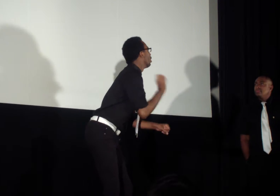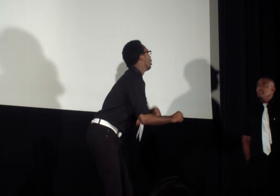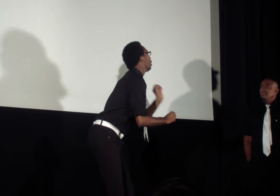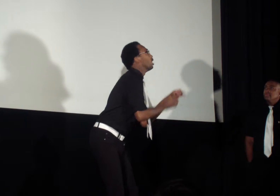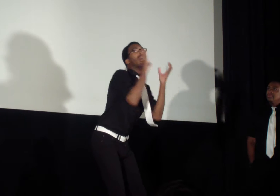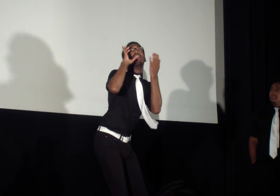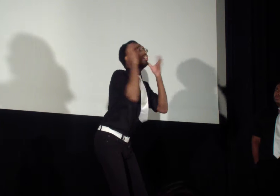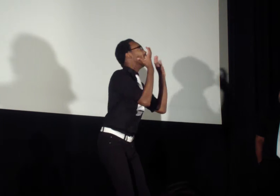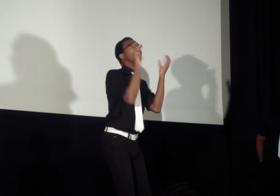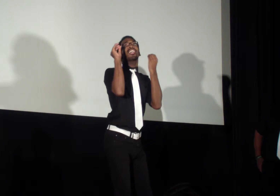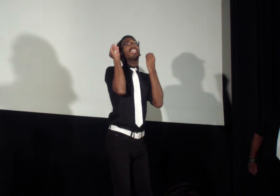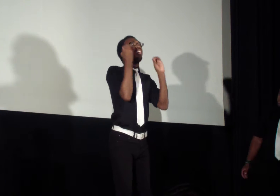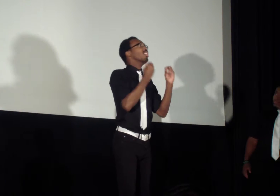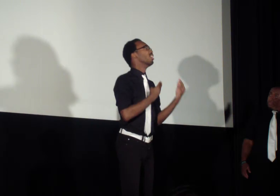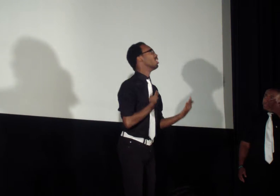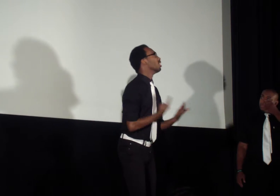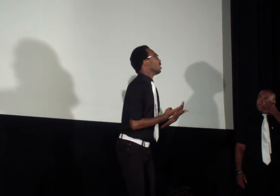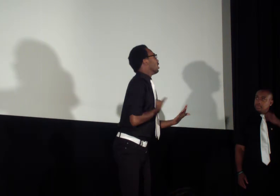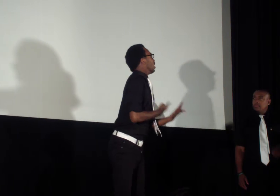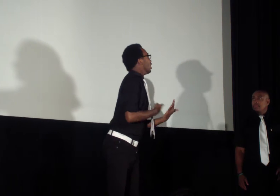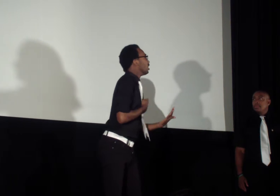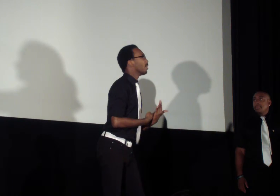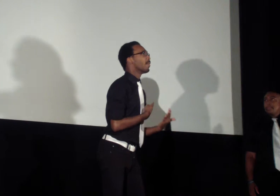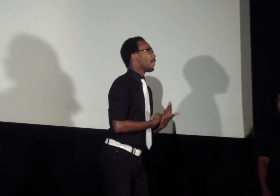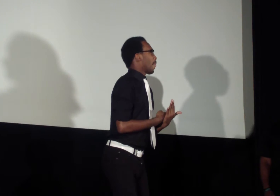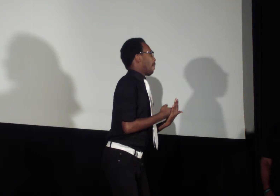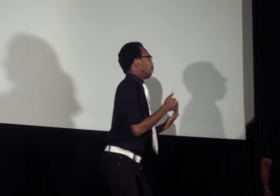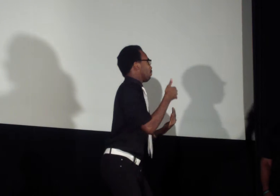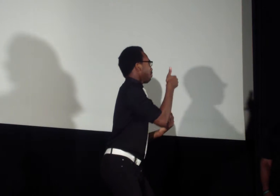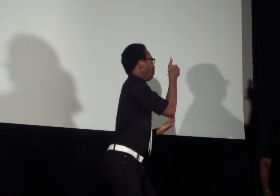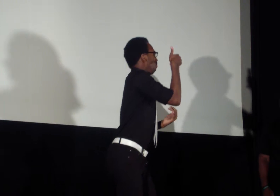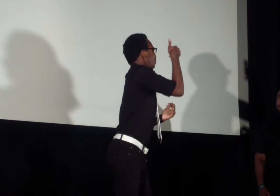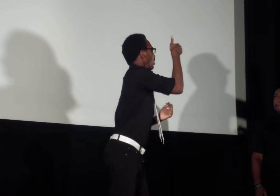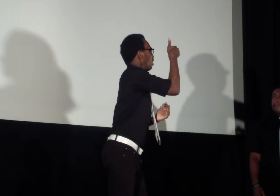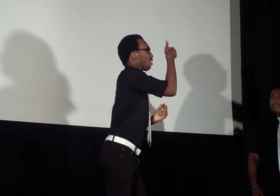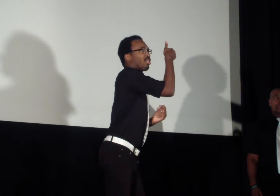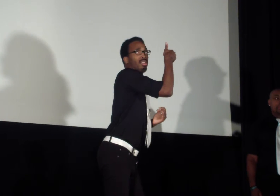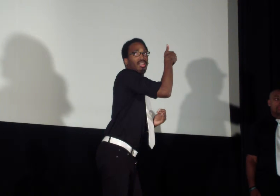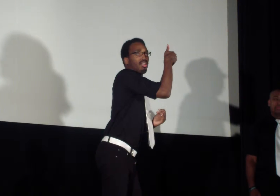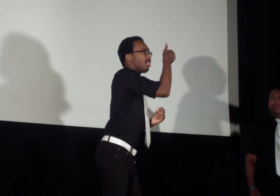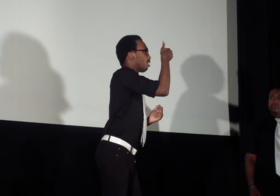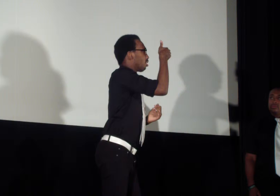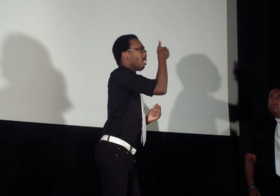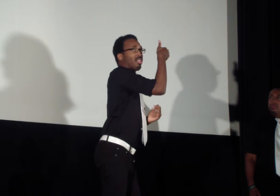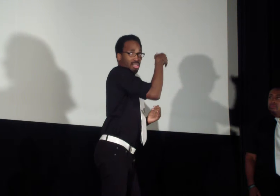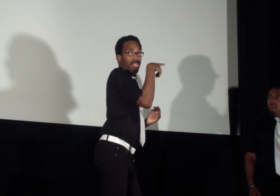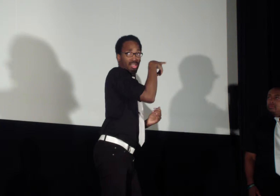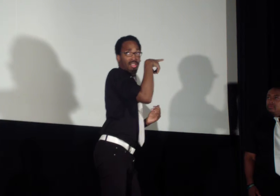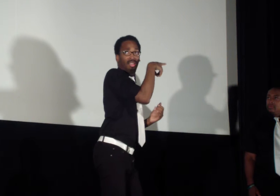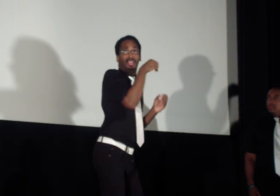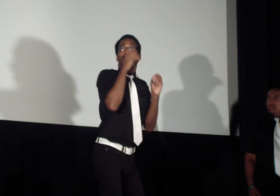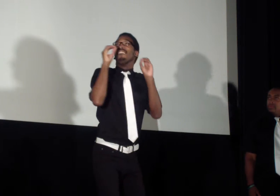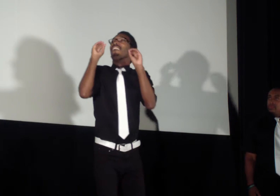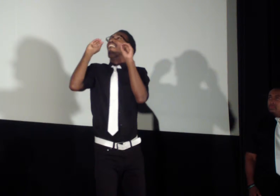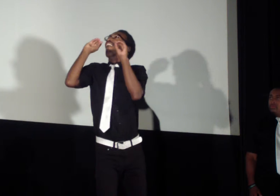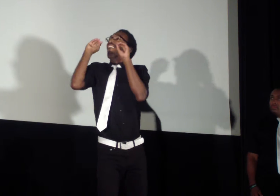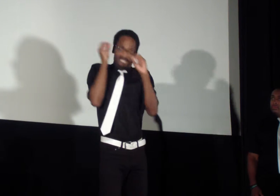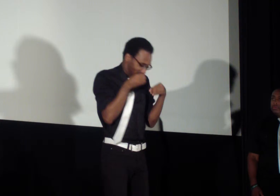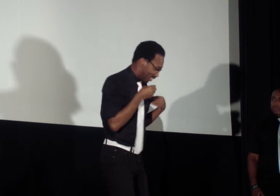S. C. Looking around. O. O. Heart beating. B. B. Y. Going for the door handle. D. O. O. Should I go in